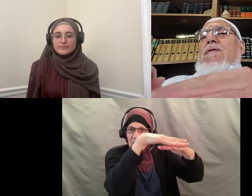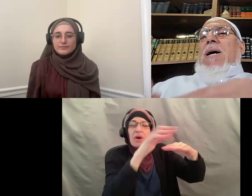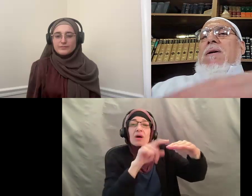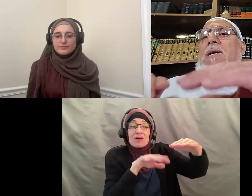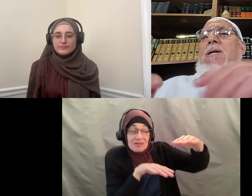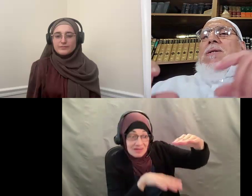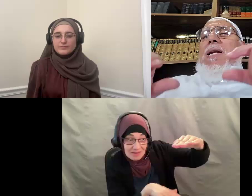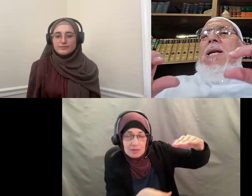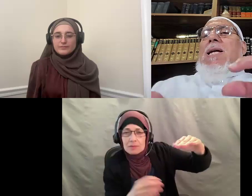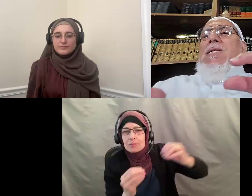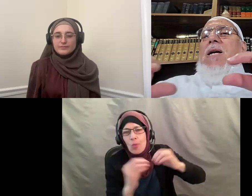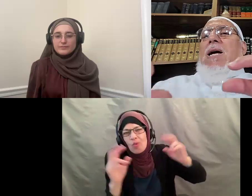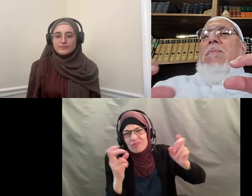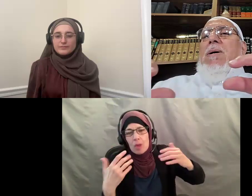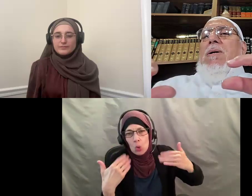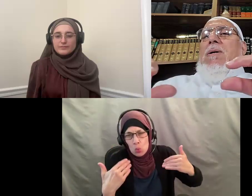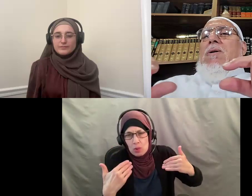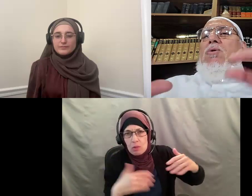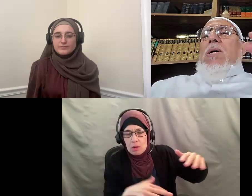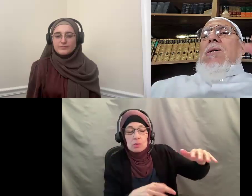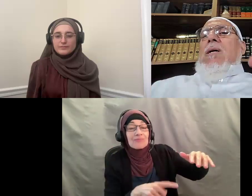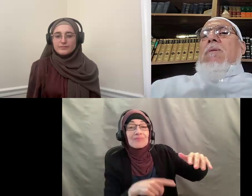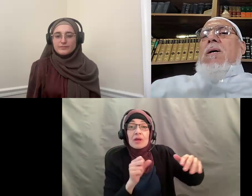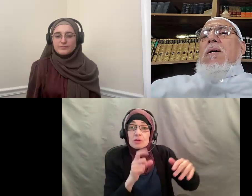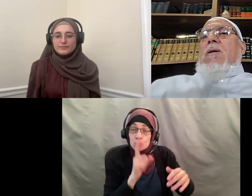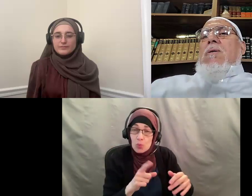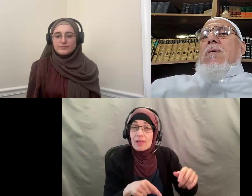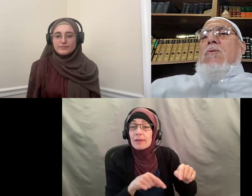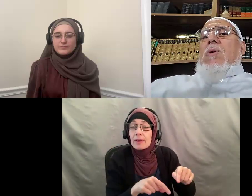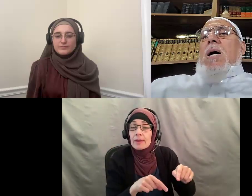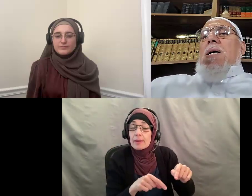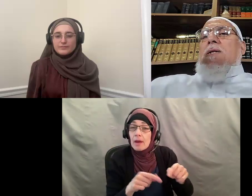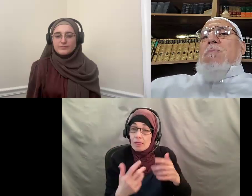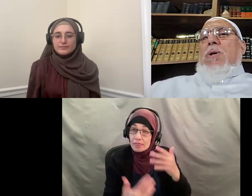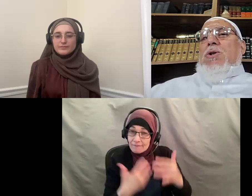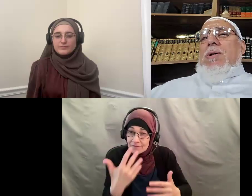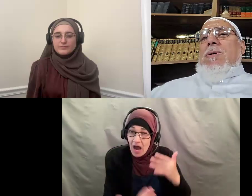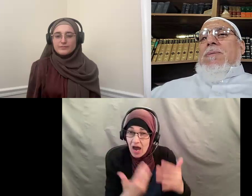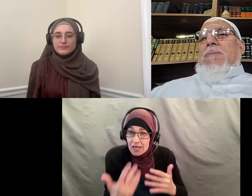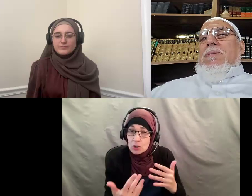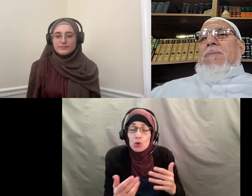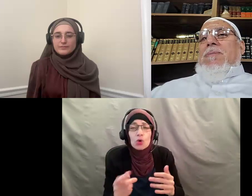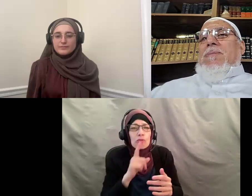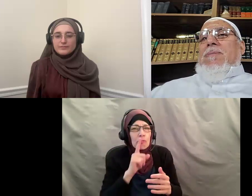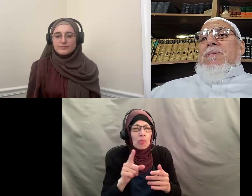So the fire takes the least time to get something to the highest temperature.